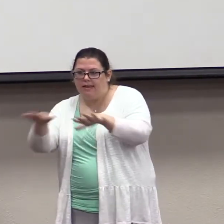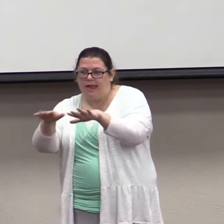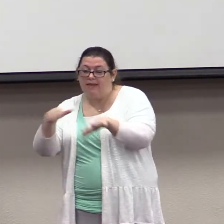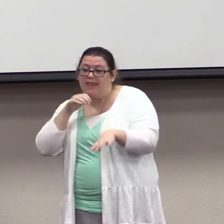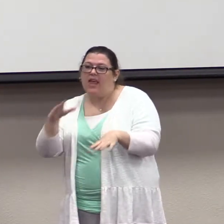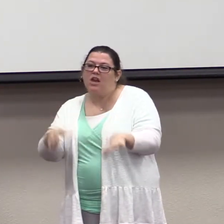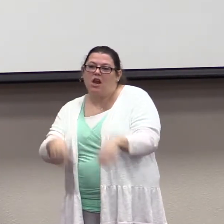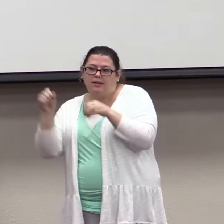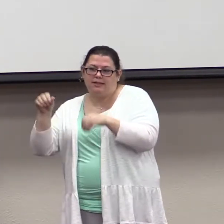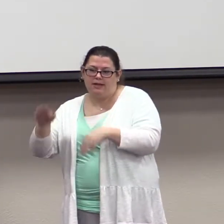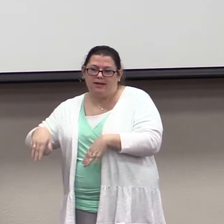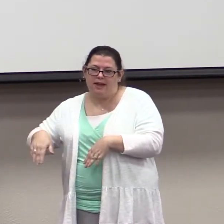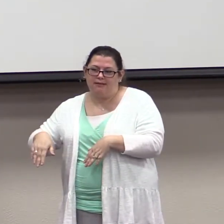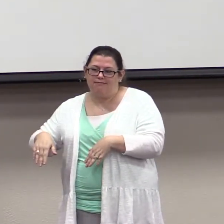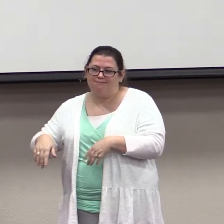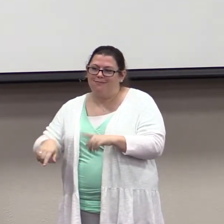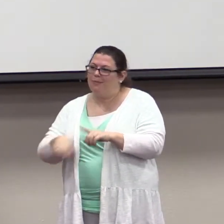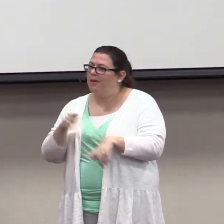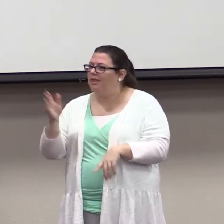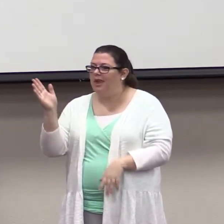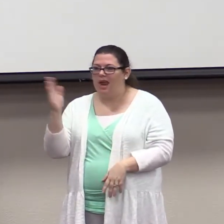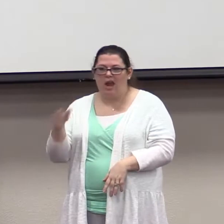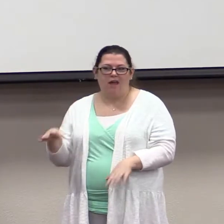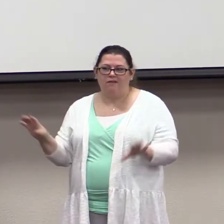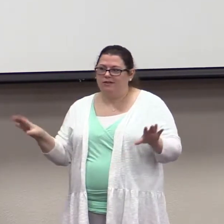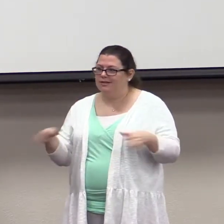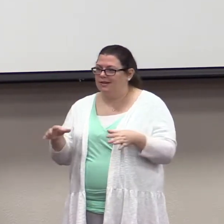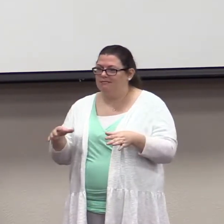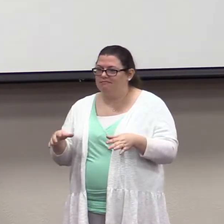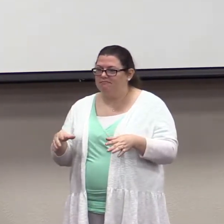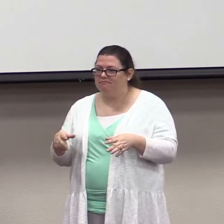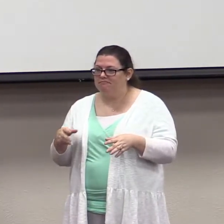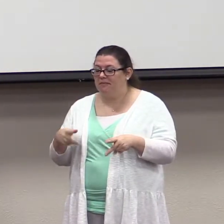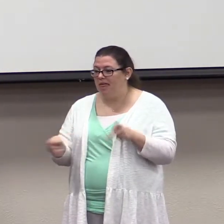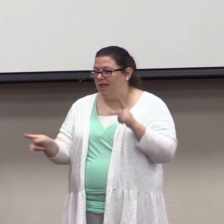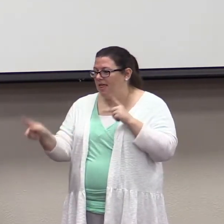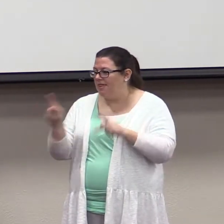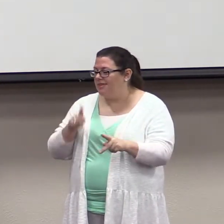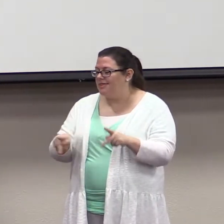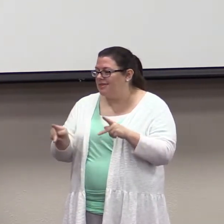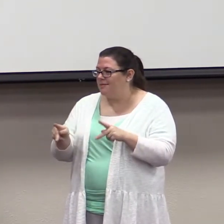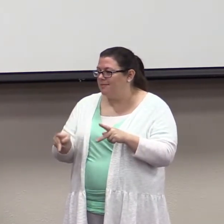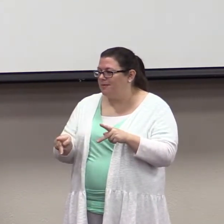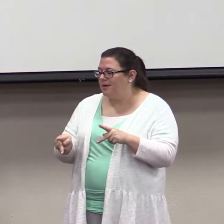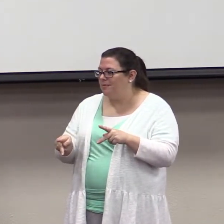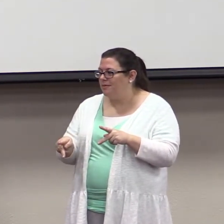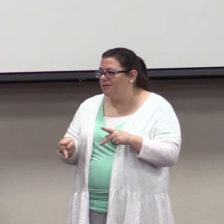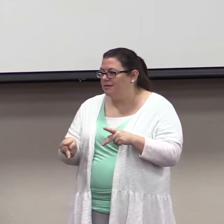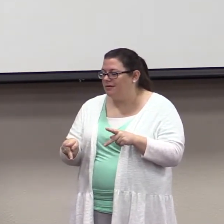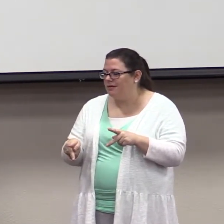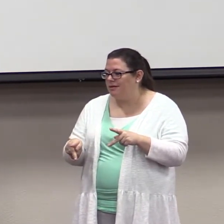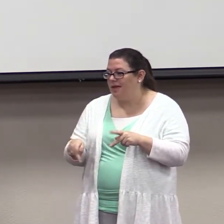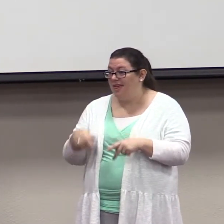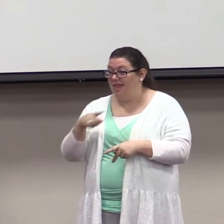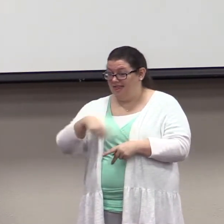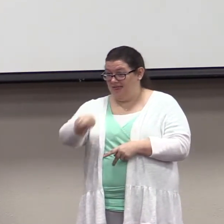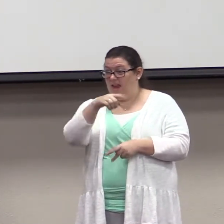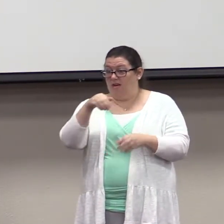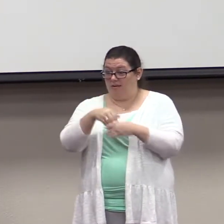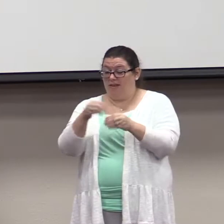never did it. The people they refused to displace then became snares to the